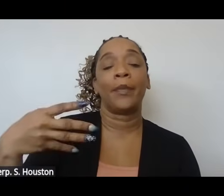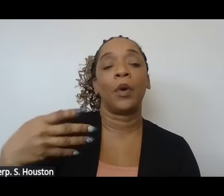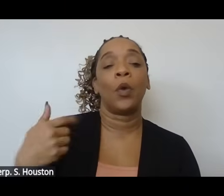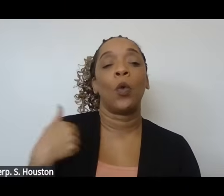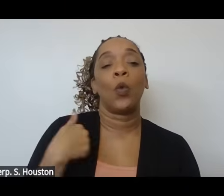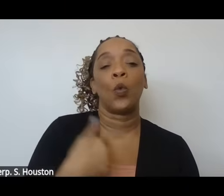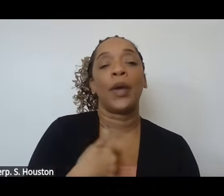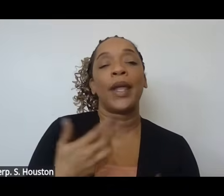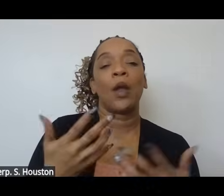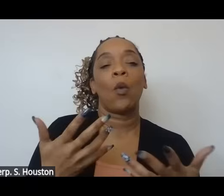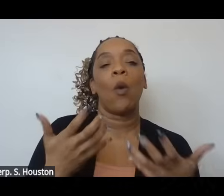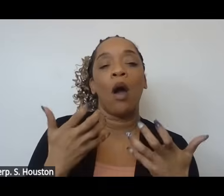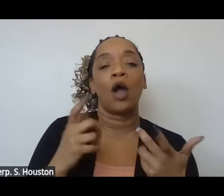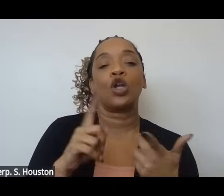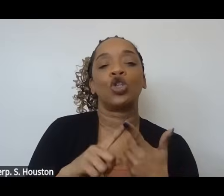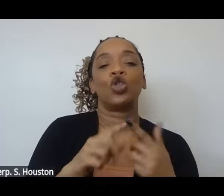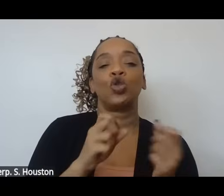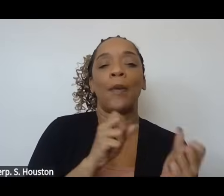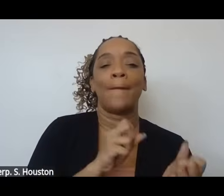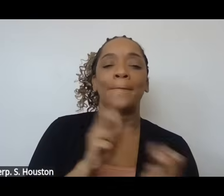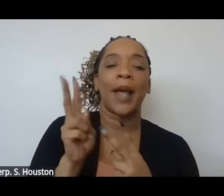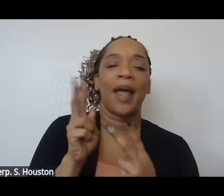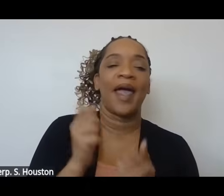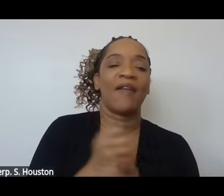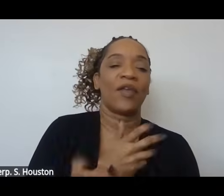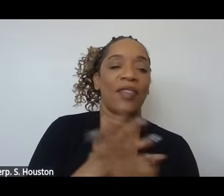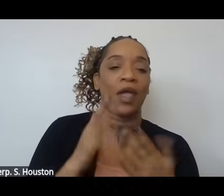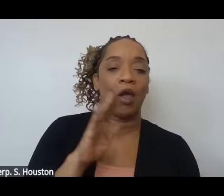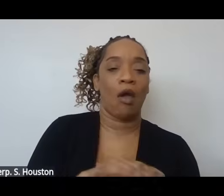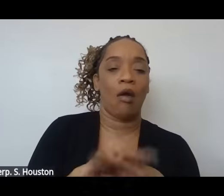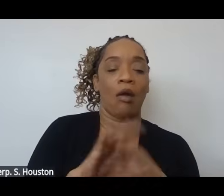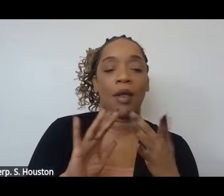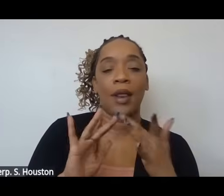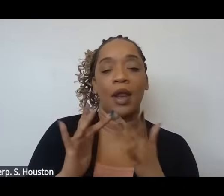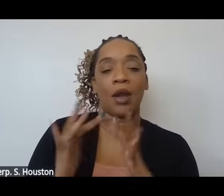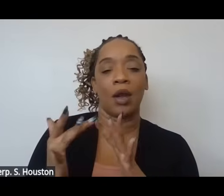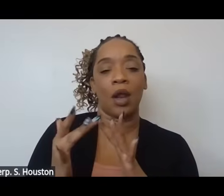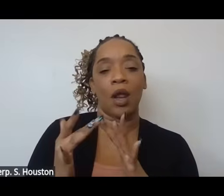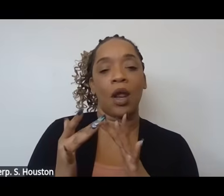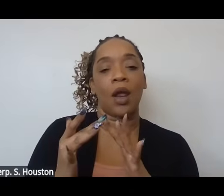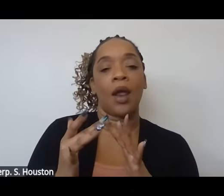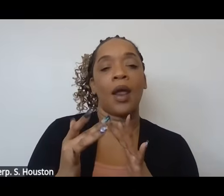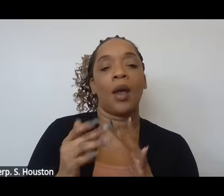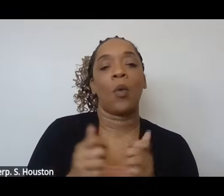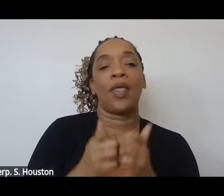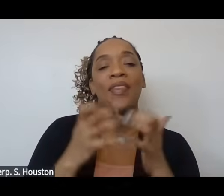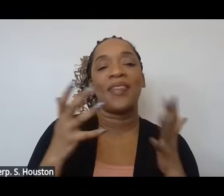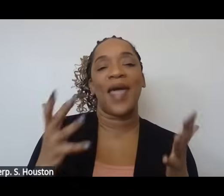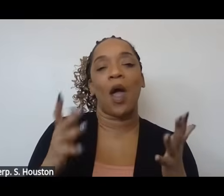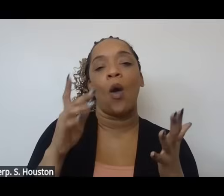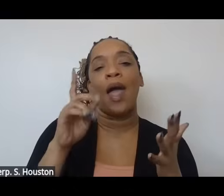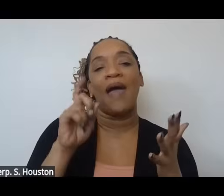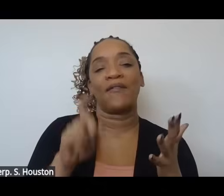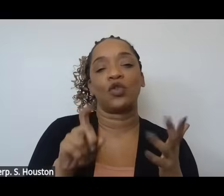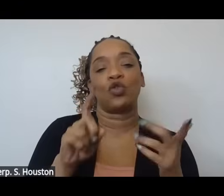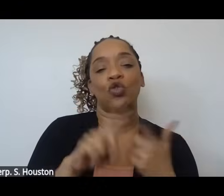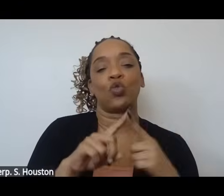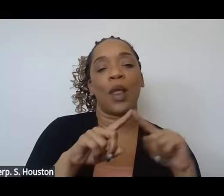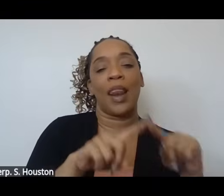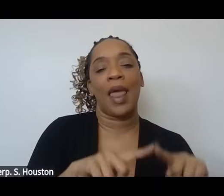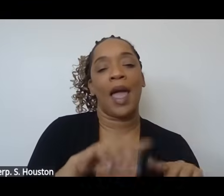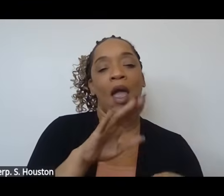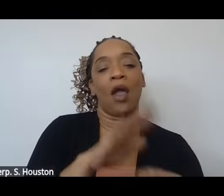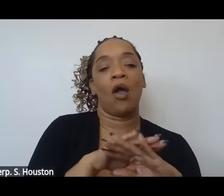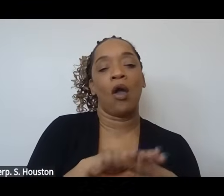can post everything online and stop having to rely on bureau staff having to send challenges to folks. It will